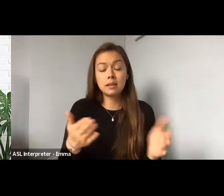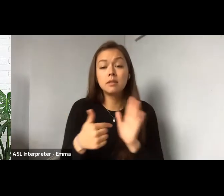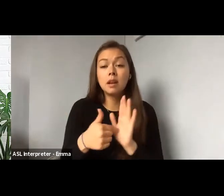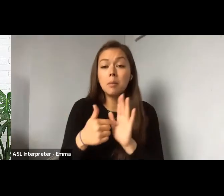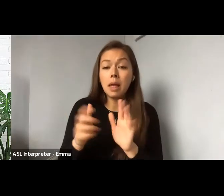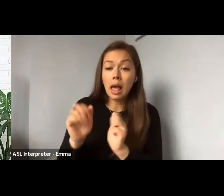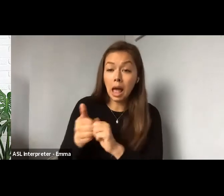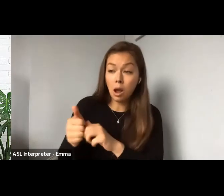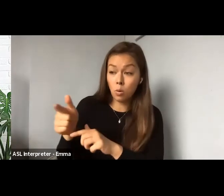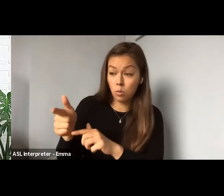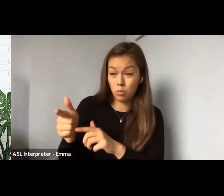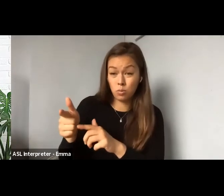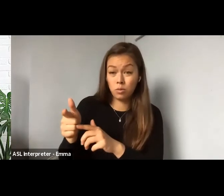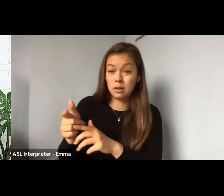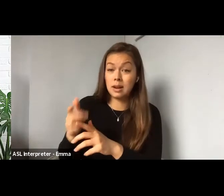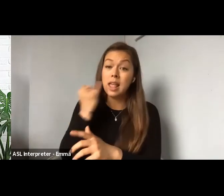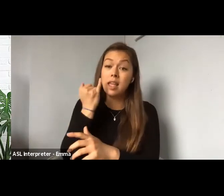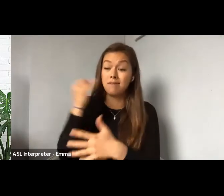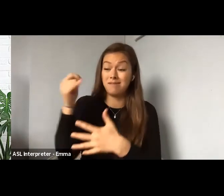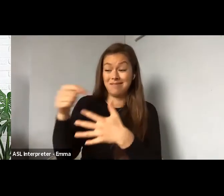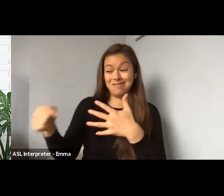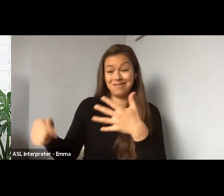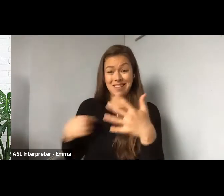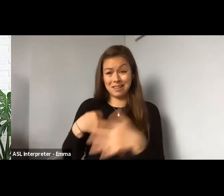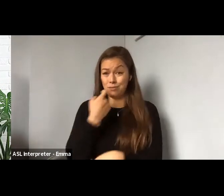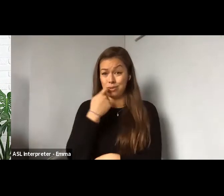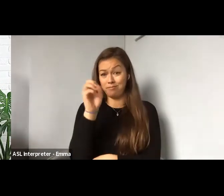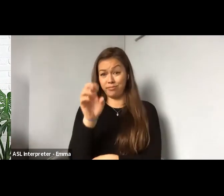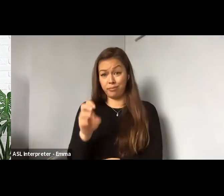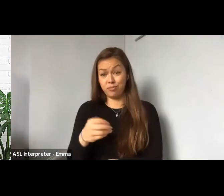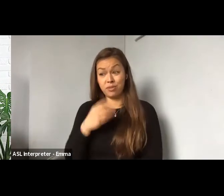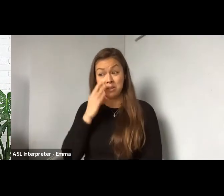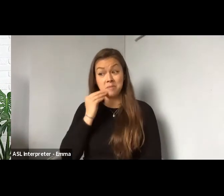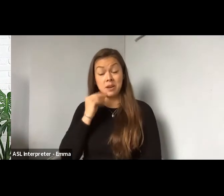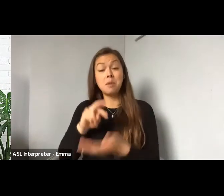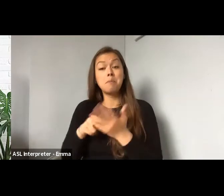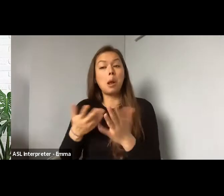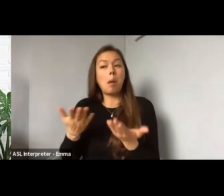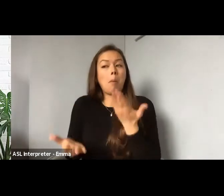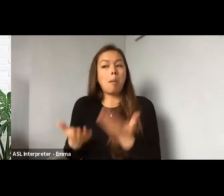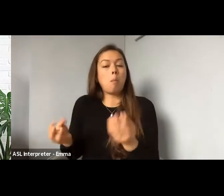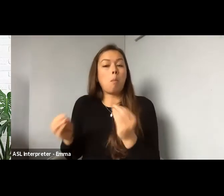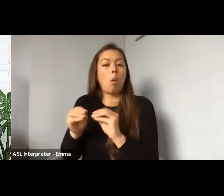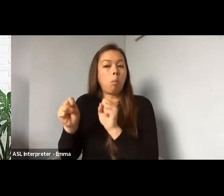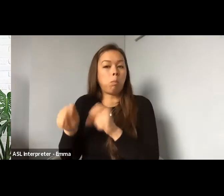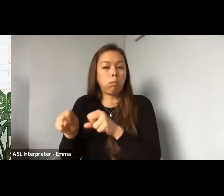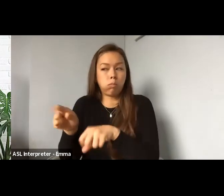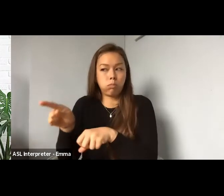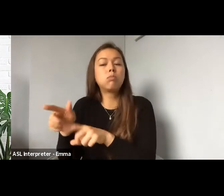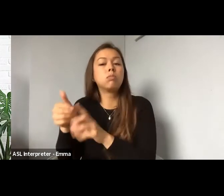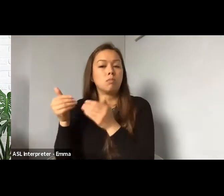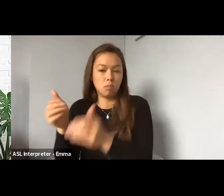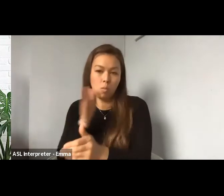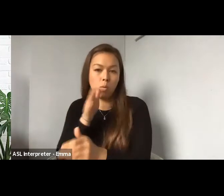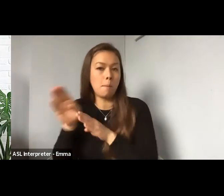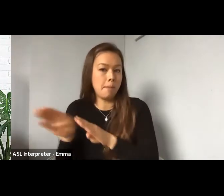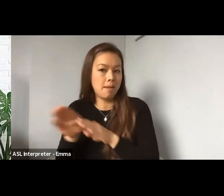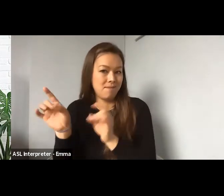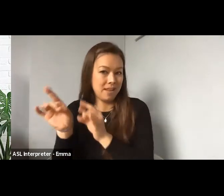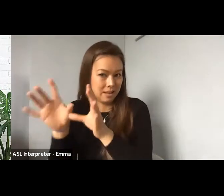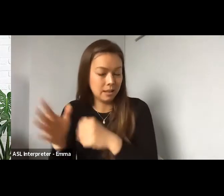perpetrate violence. And through our literature review, we also came across a number of protective factors. So things that would help a